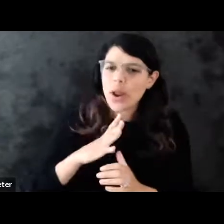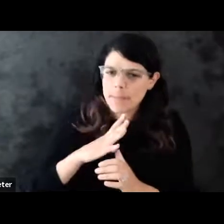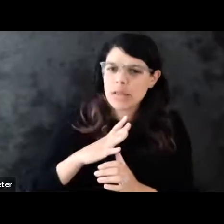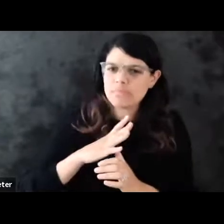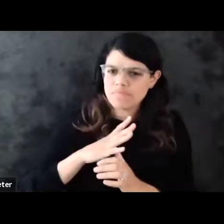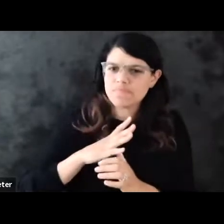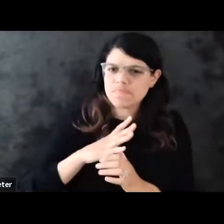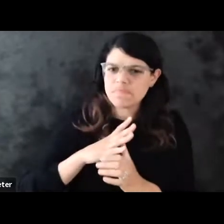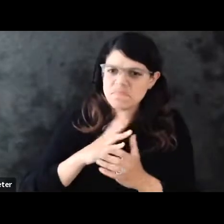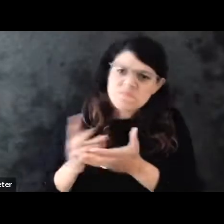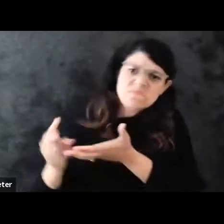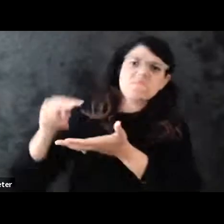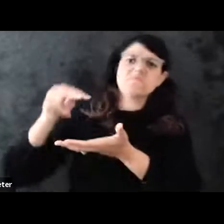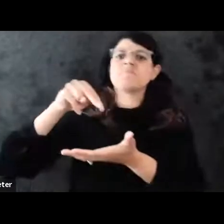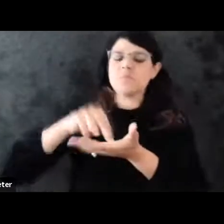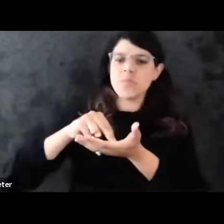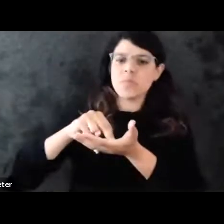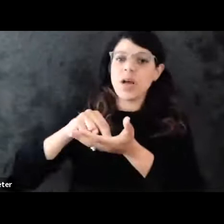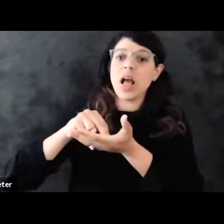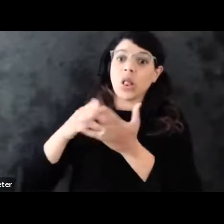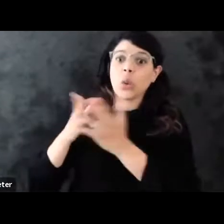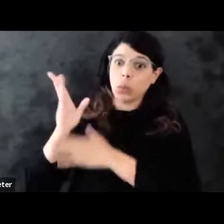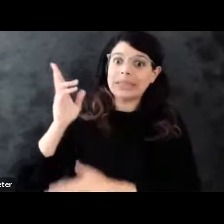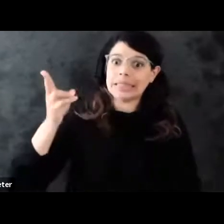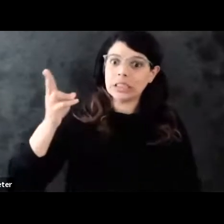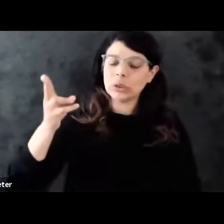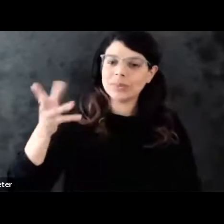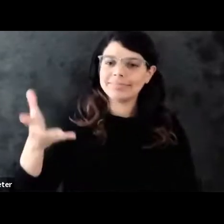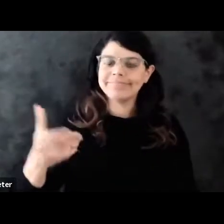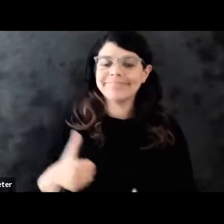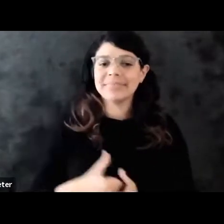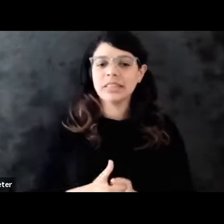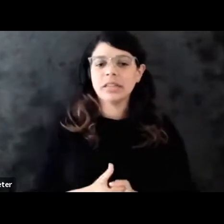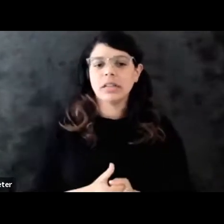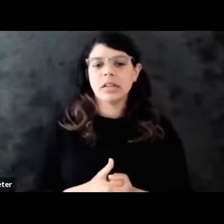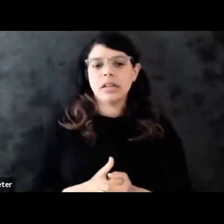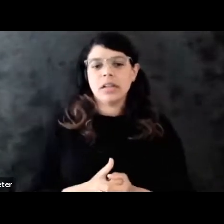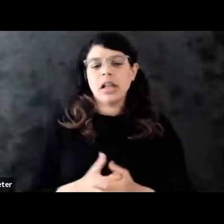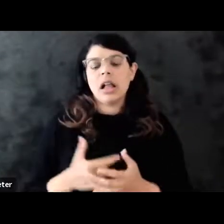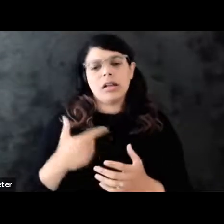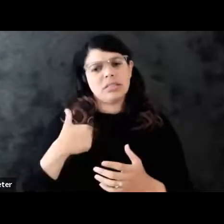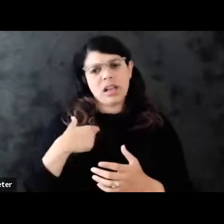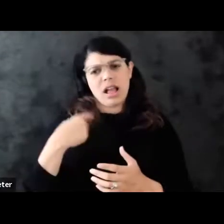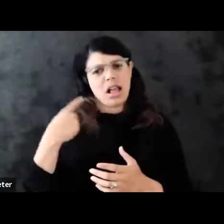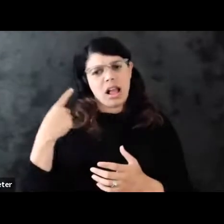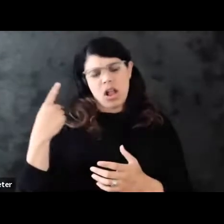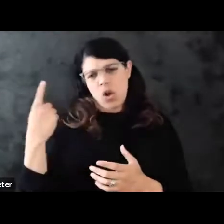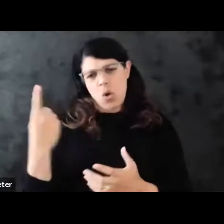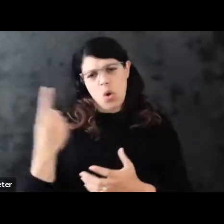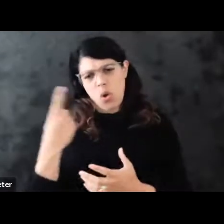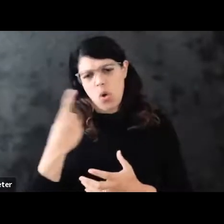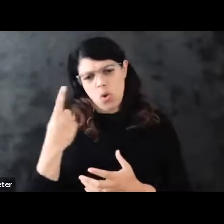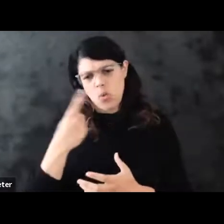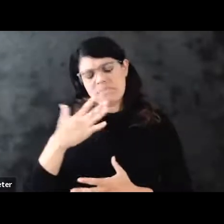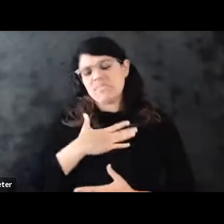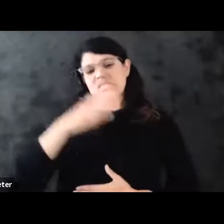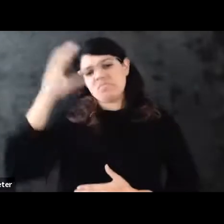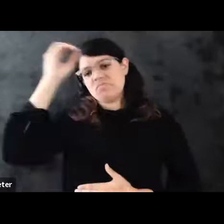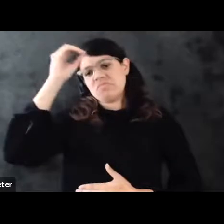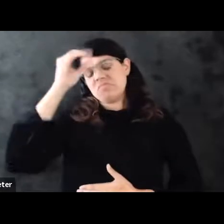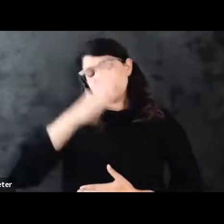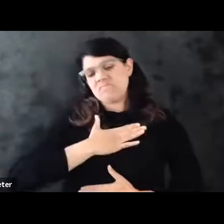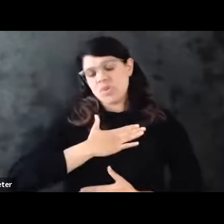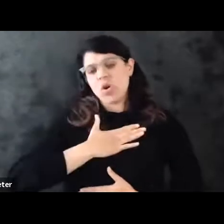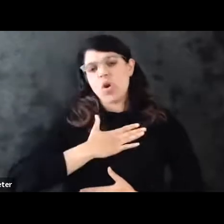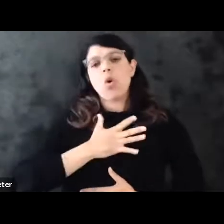about social struggles and all that, I made it clear that women have always been playing a very important role. Okay, in Matenayuca, for